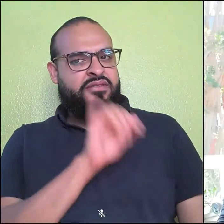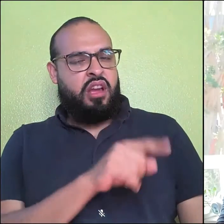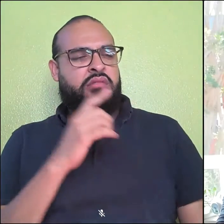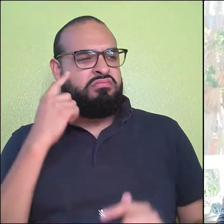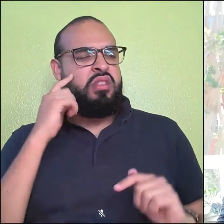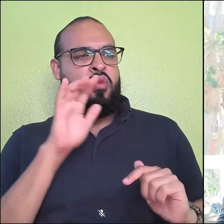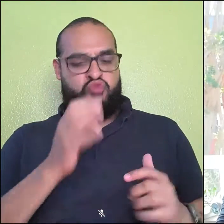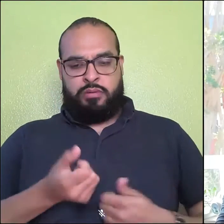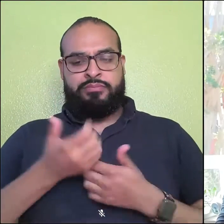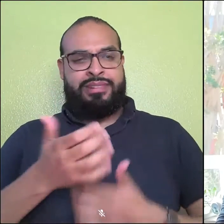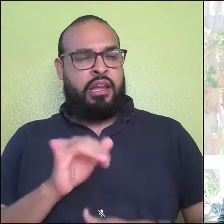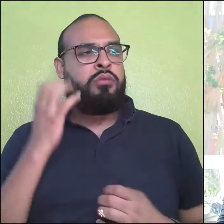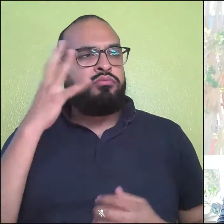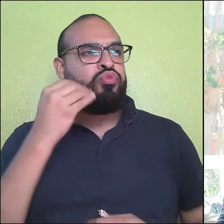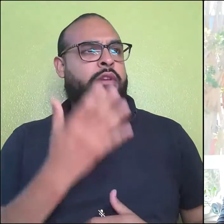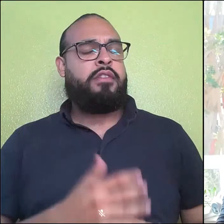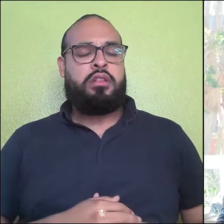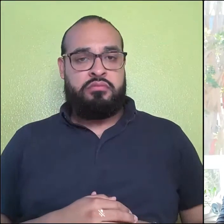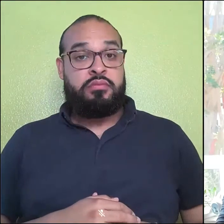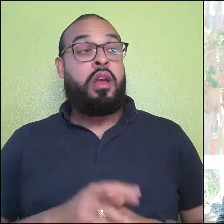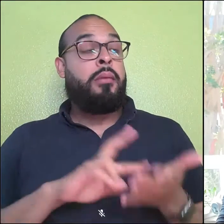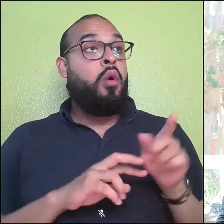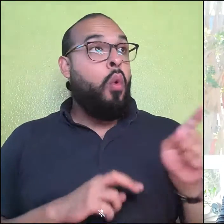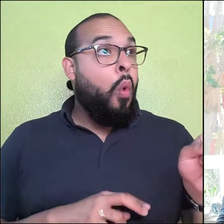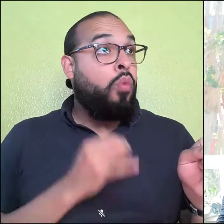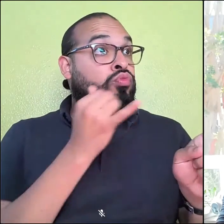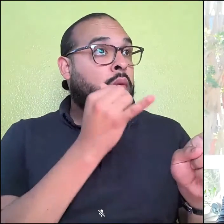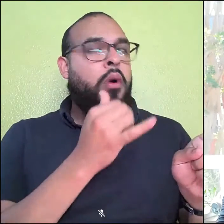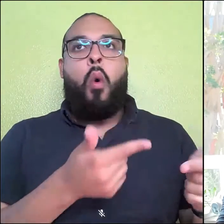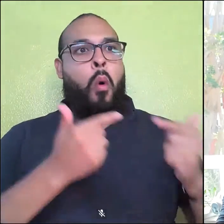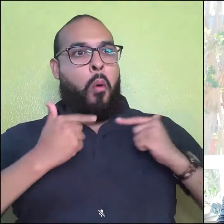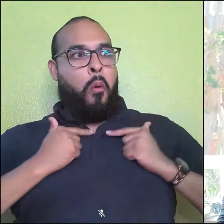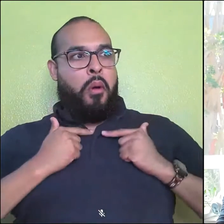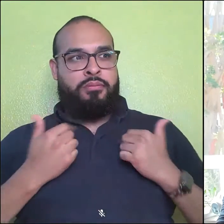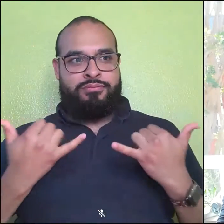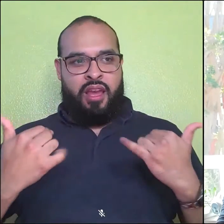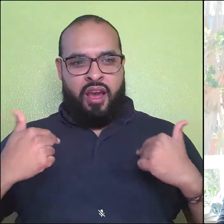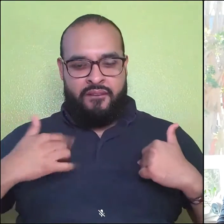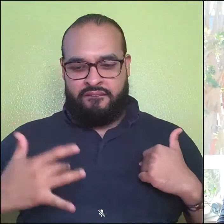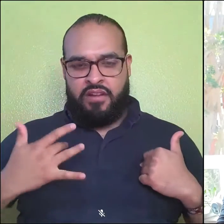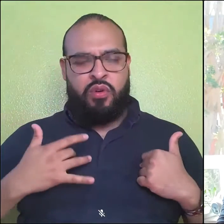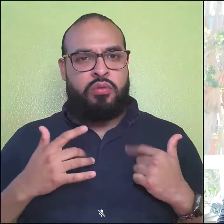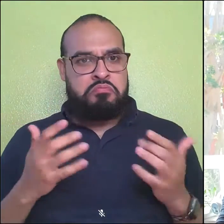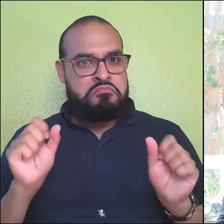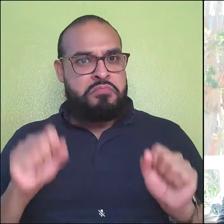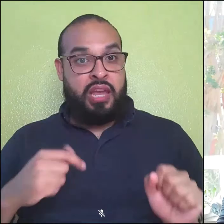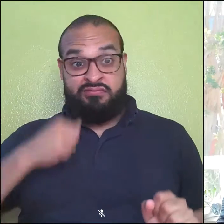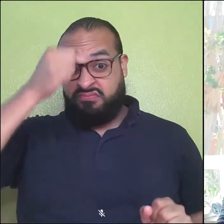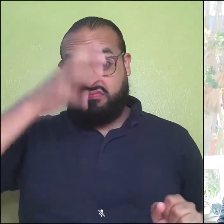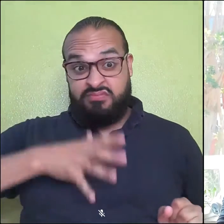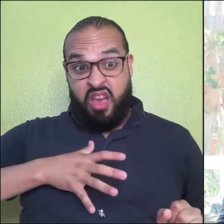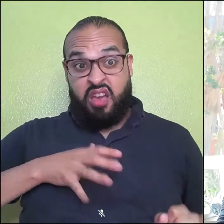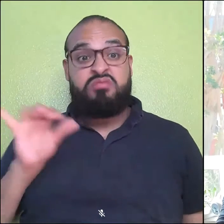beautiful because it gives me even much more permission as a man to also share